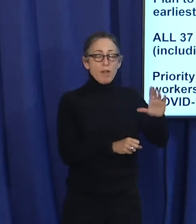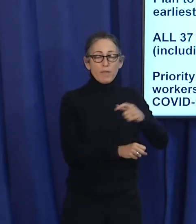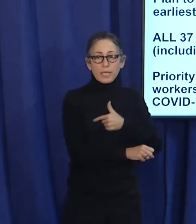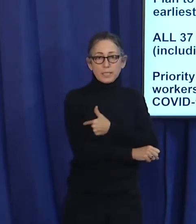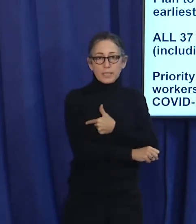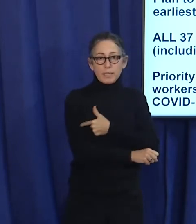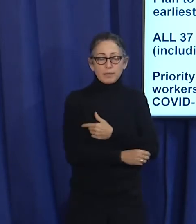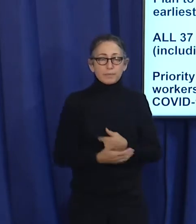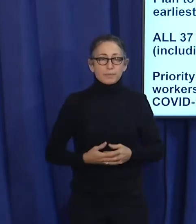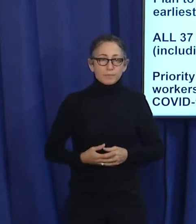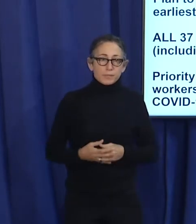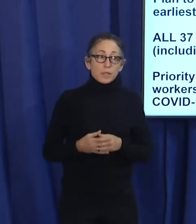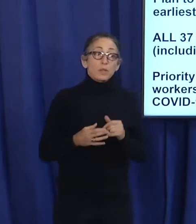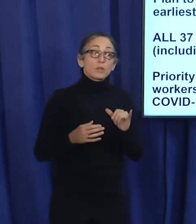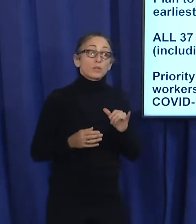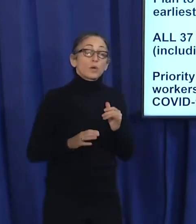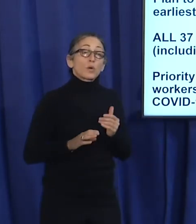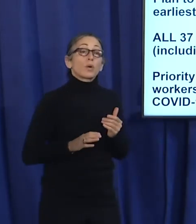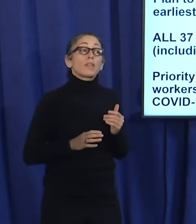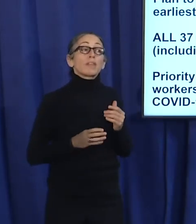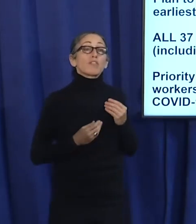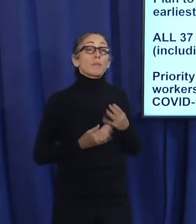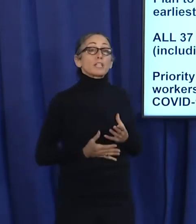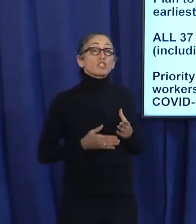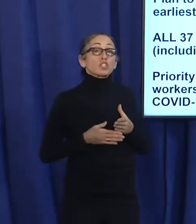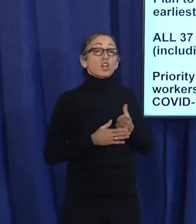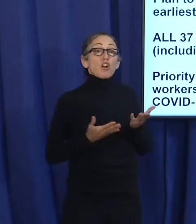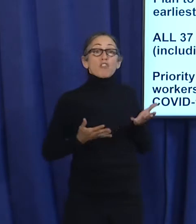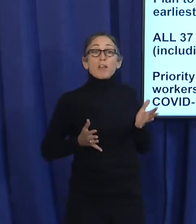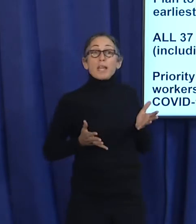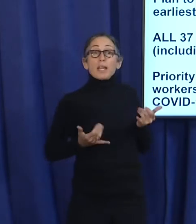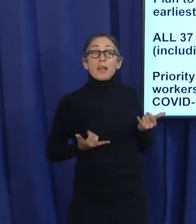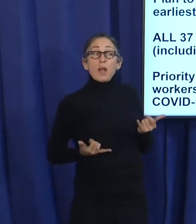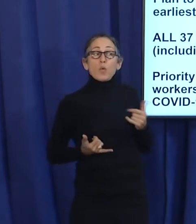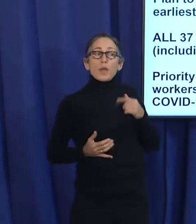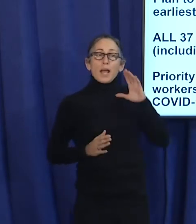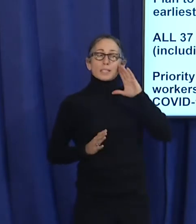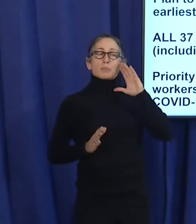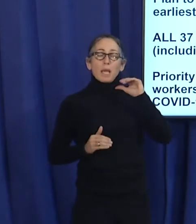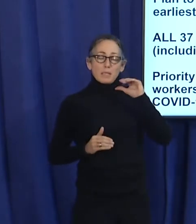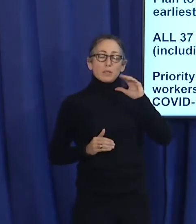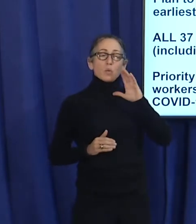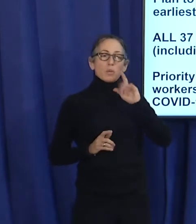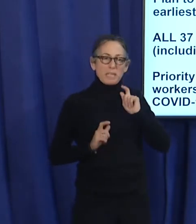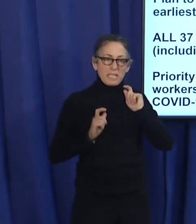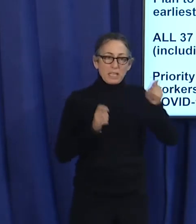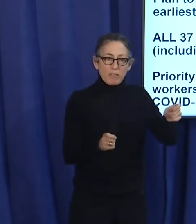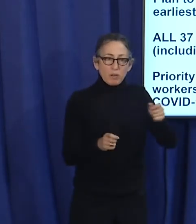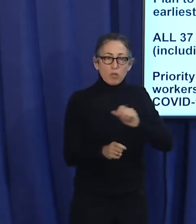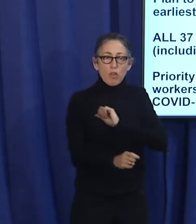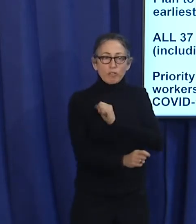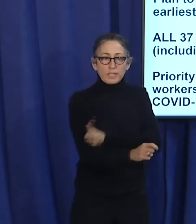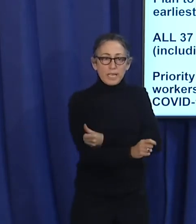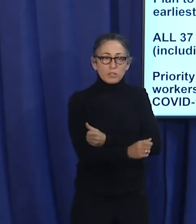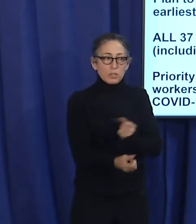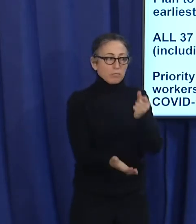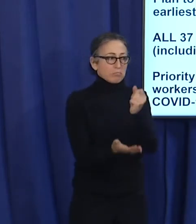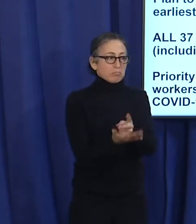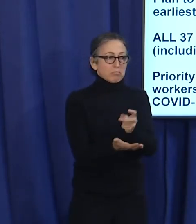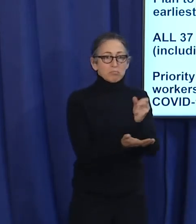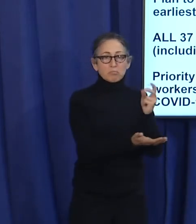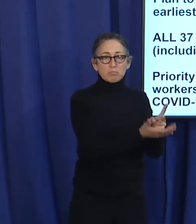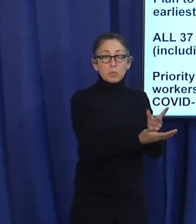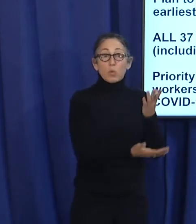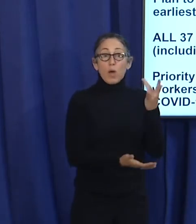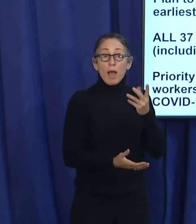on the preliminary information that's been shared, we expect that they will be granted emergency use authorization because both companies